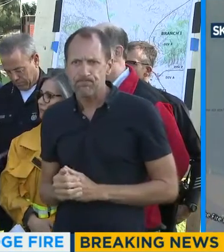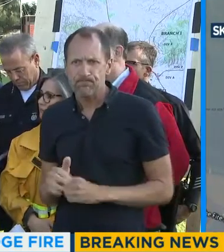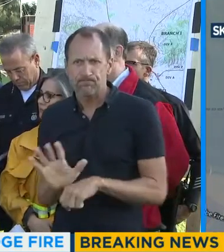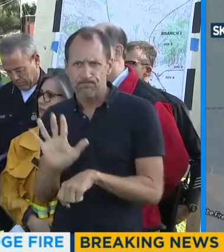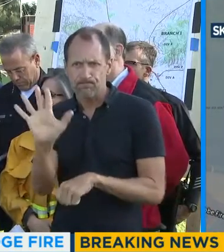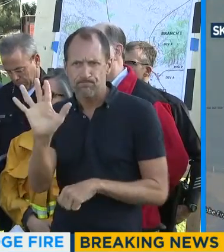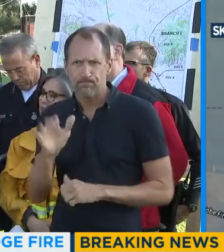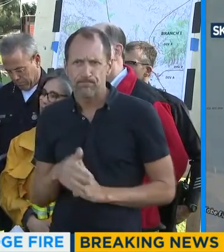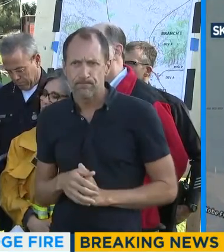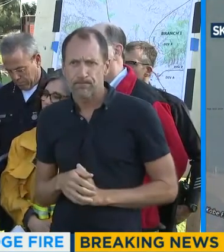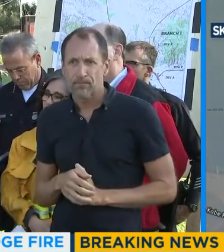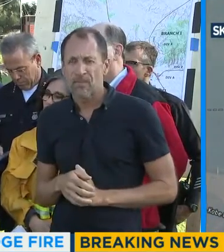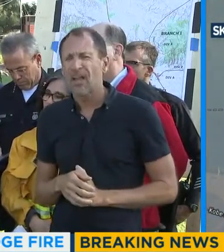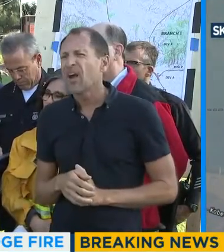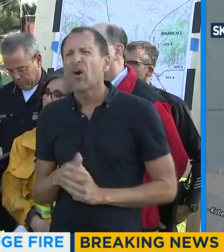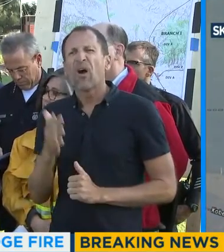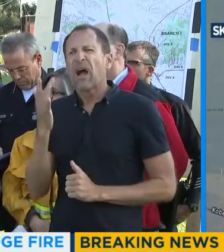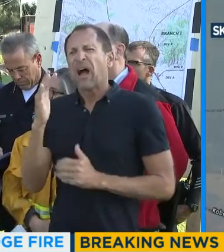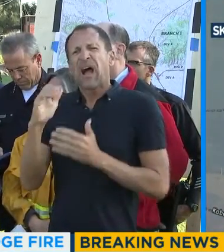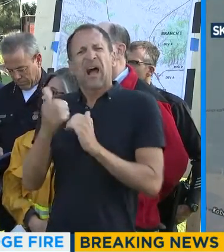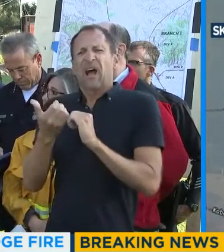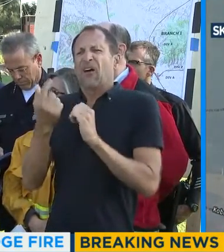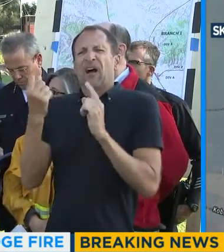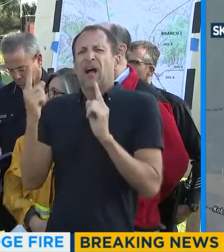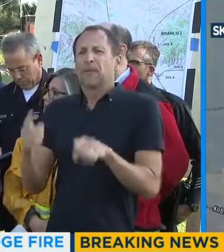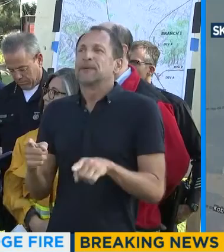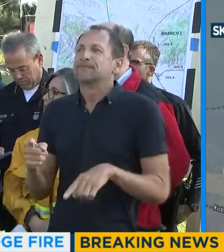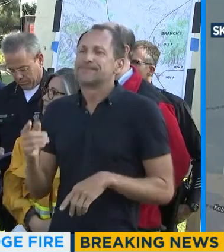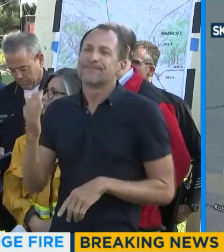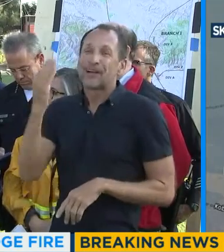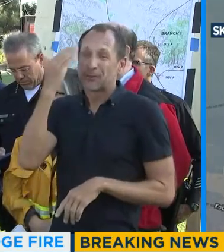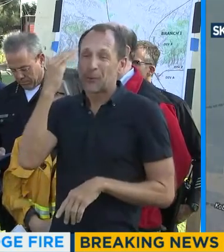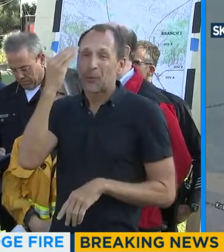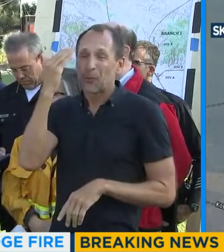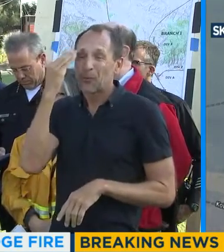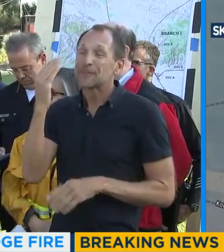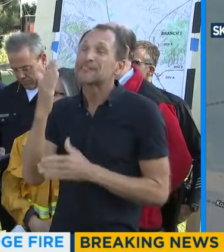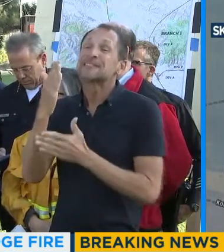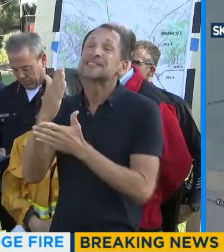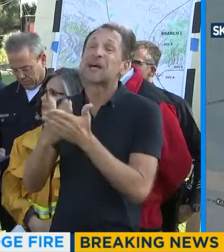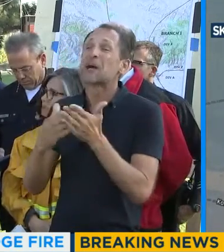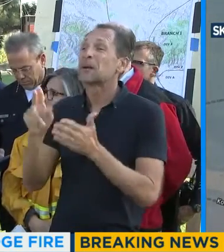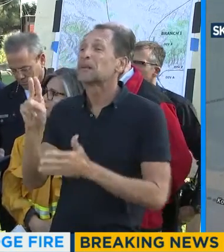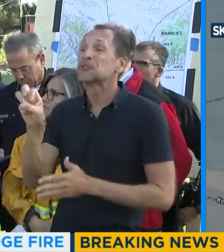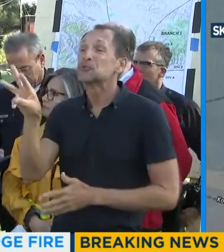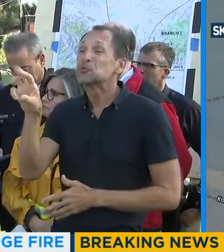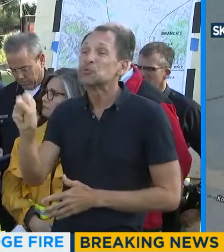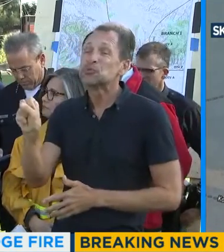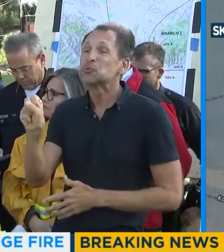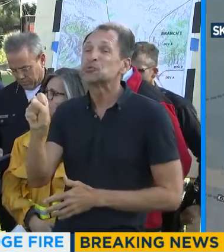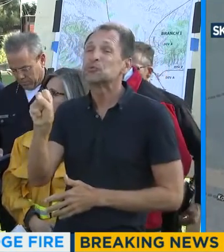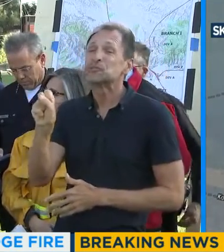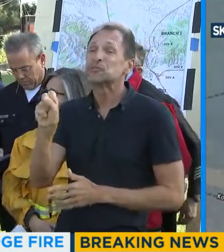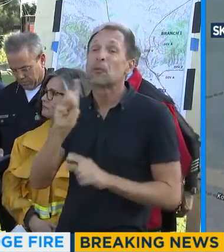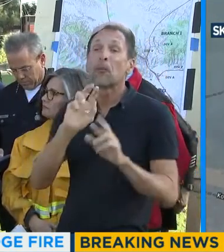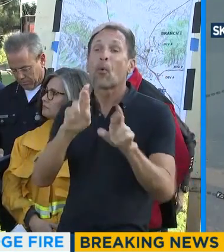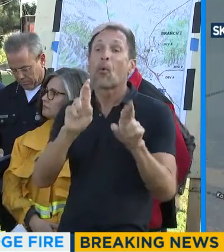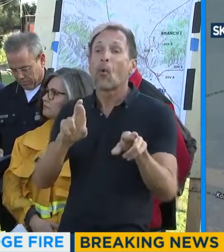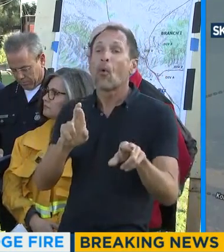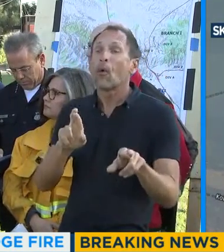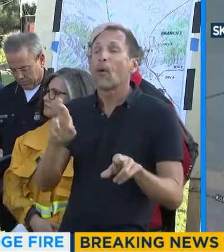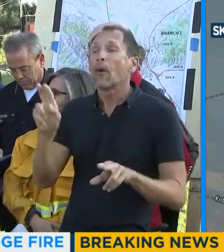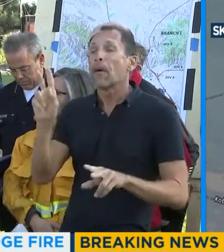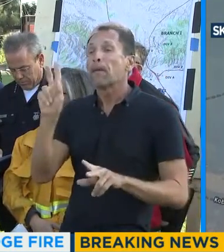In terms of cause, we are aware of a story out there in the media of a witness seeing fire fall from